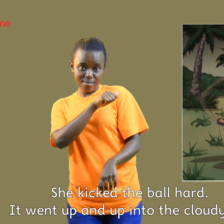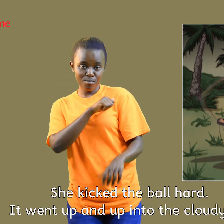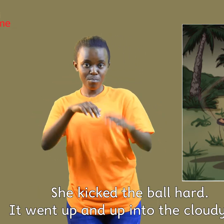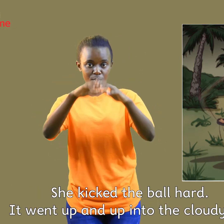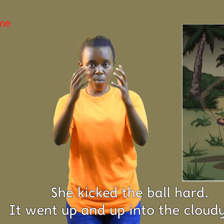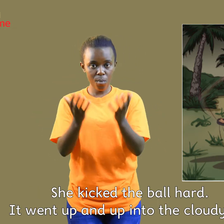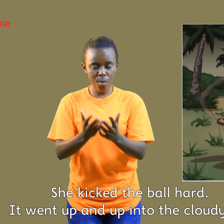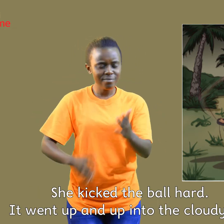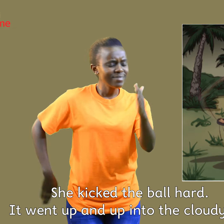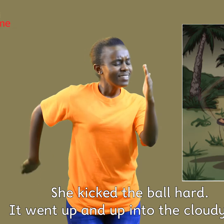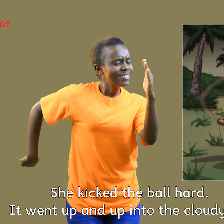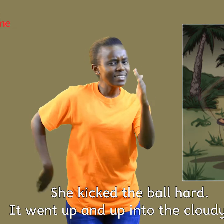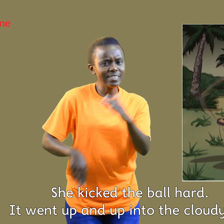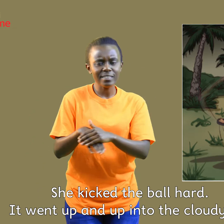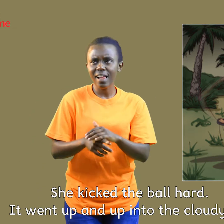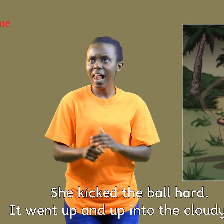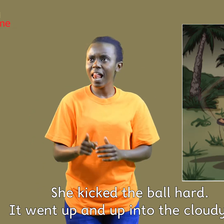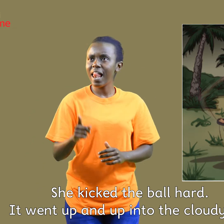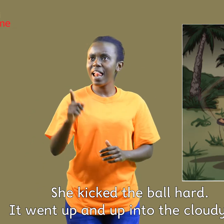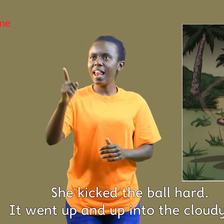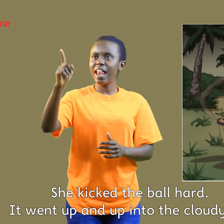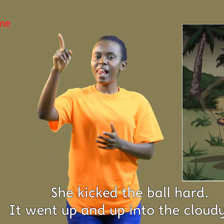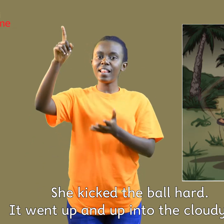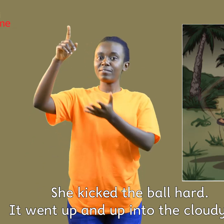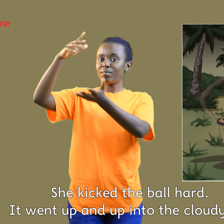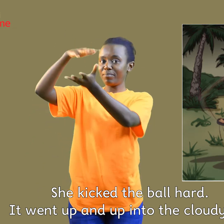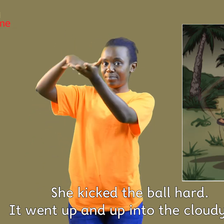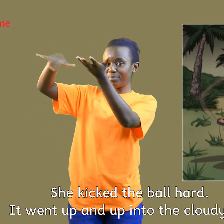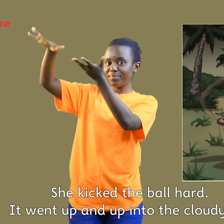She kicked the ball hard. It went up and up into the cloudy sky.